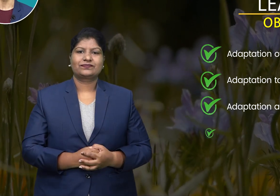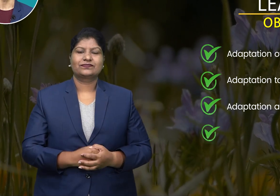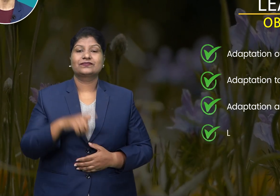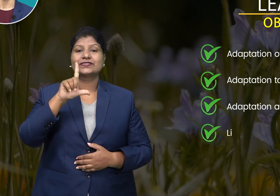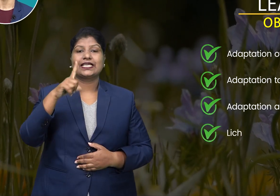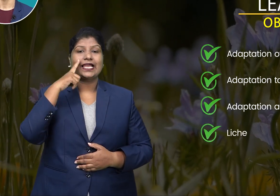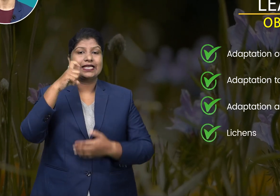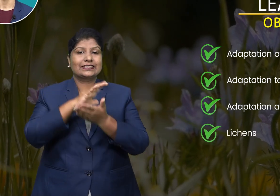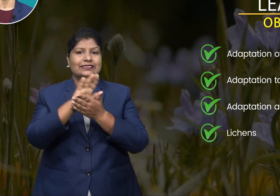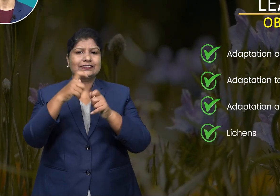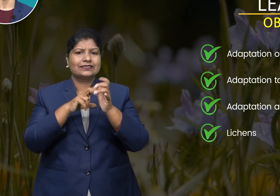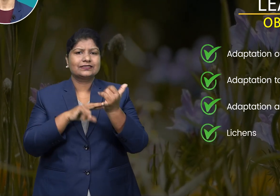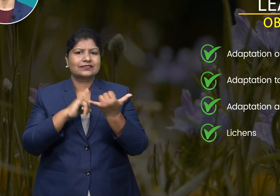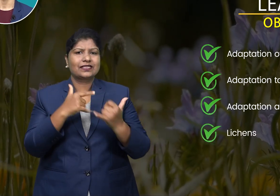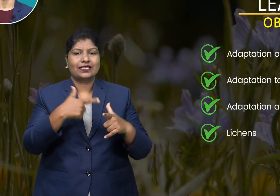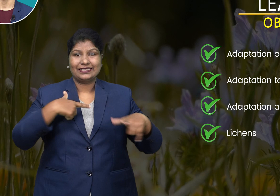Lichens.